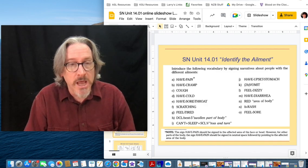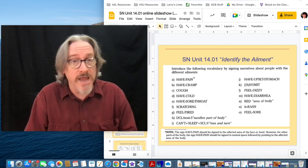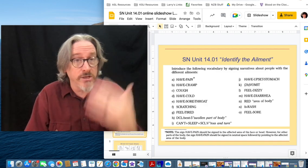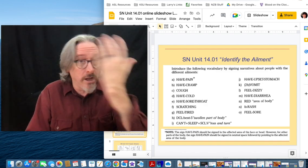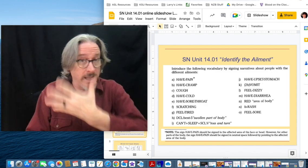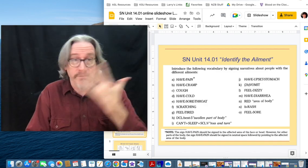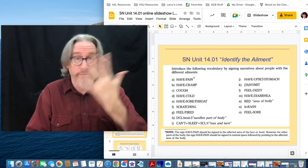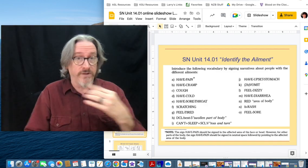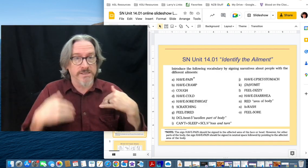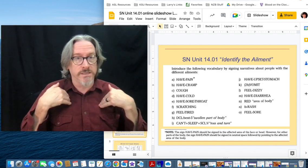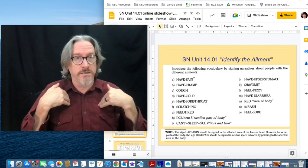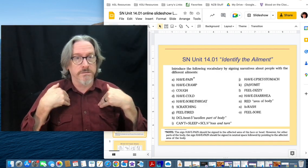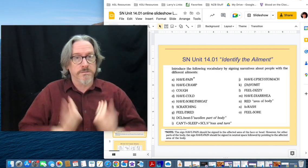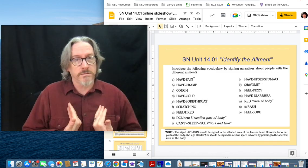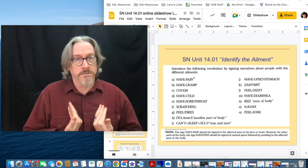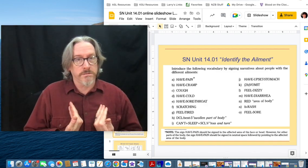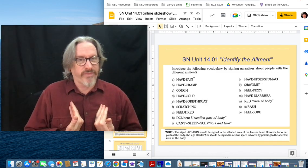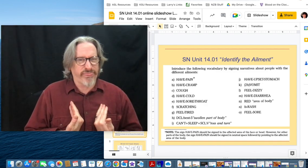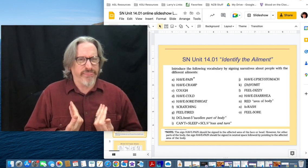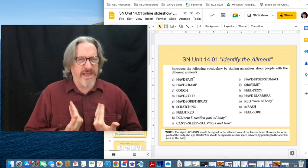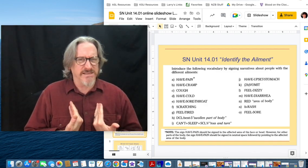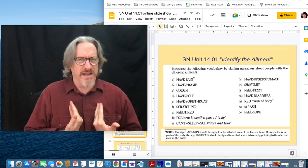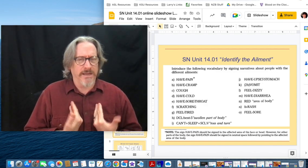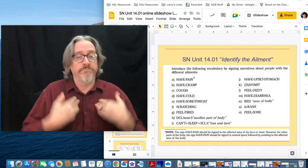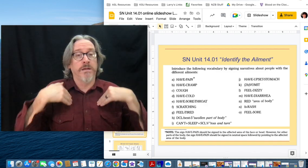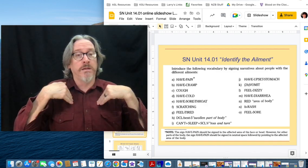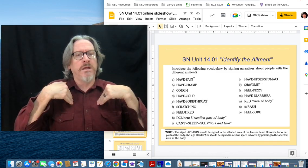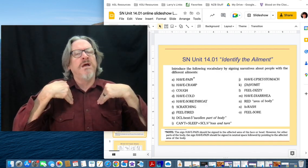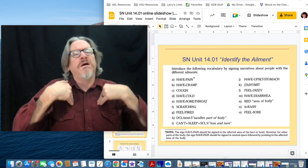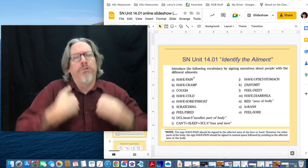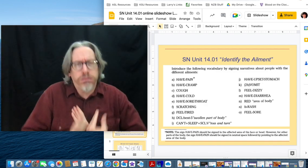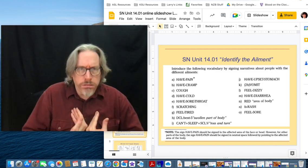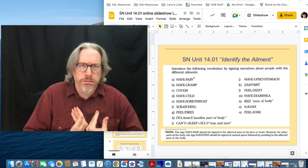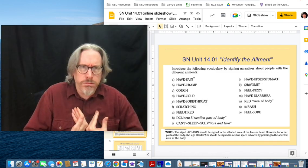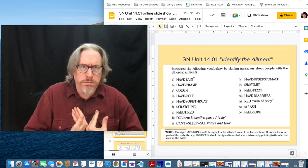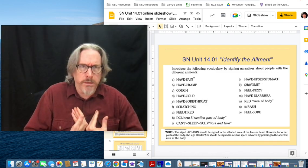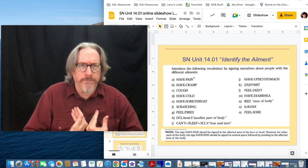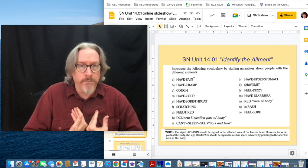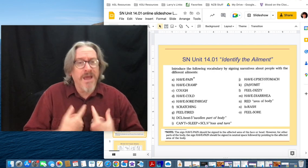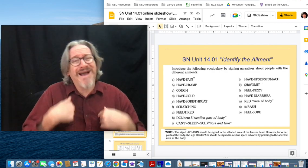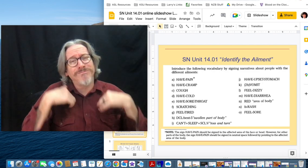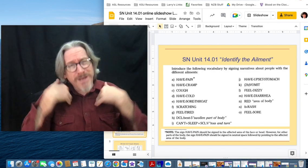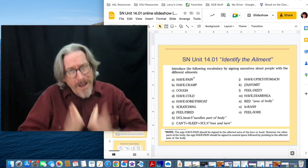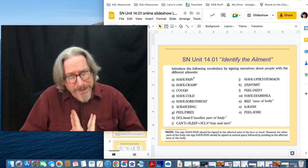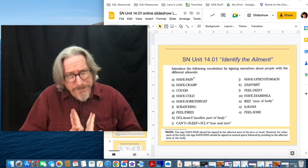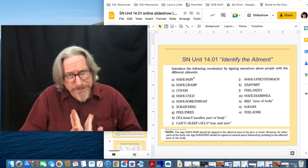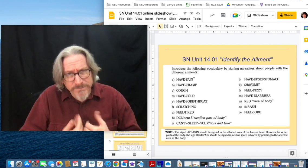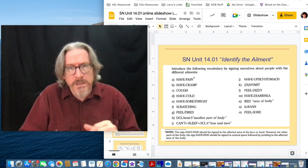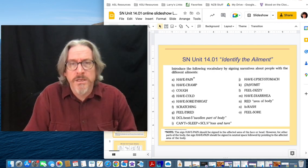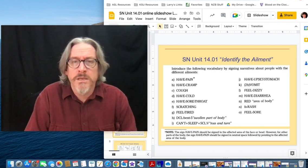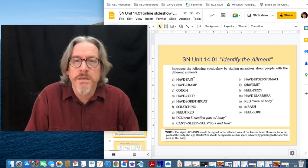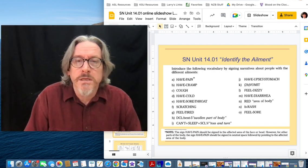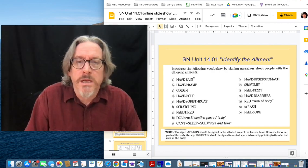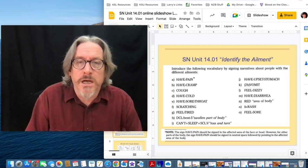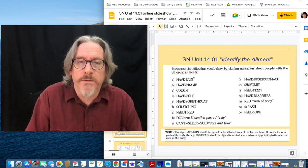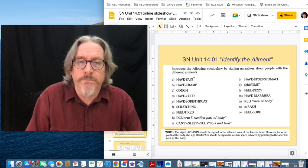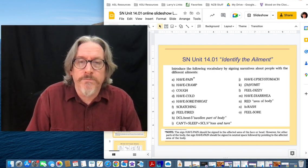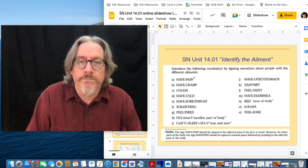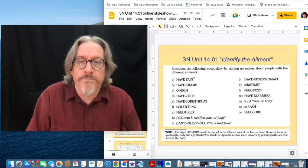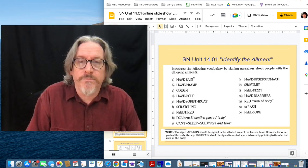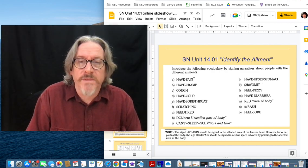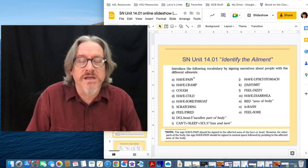right? And again, your face. That's not it. Right? I'm tired.